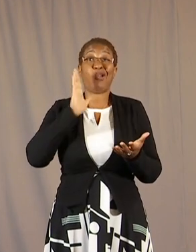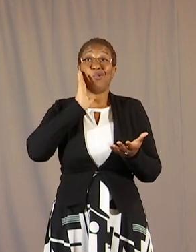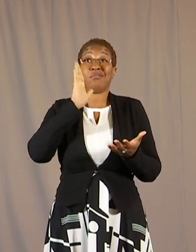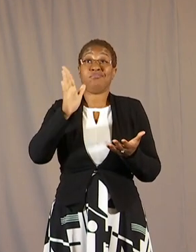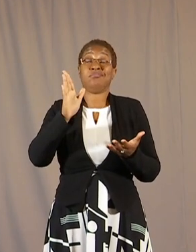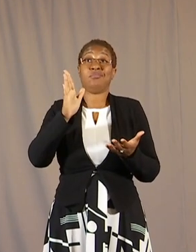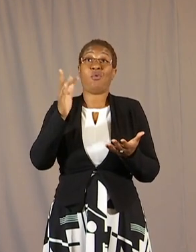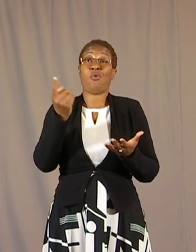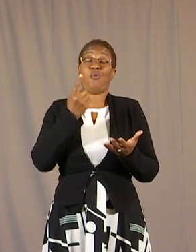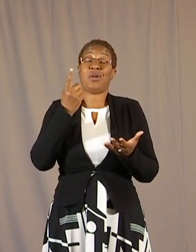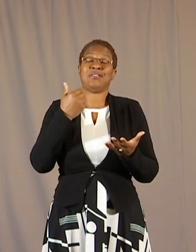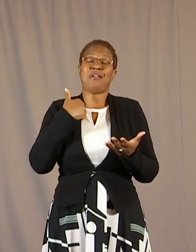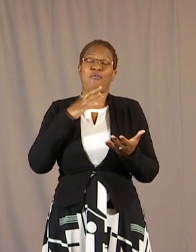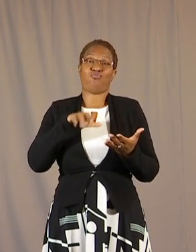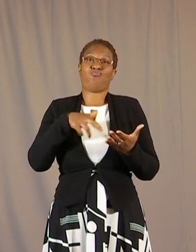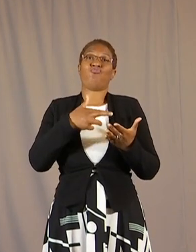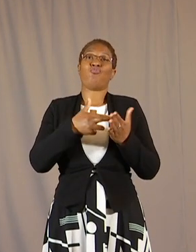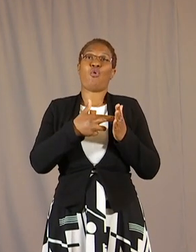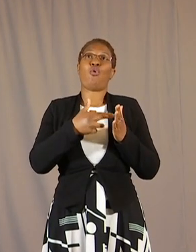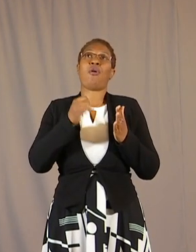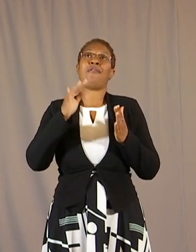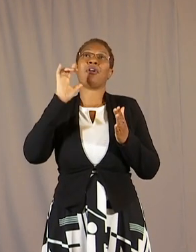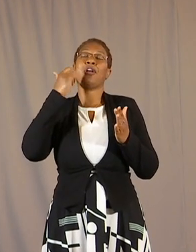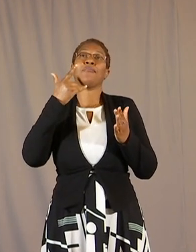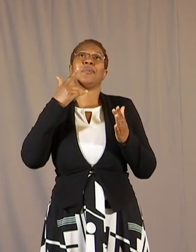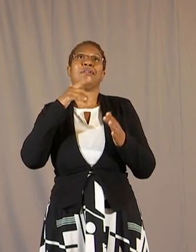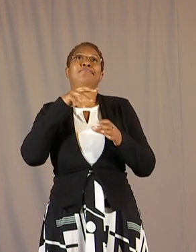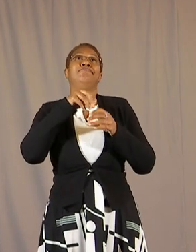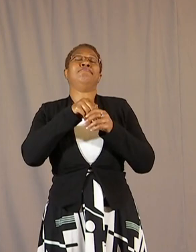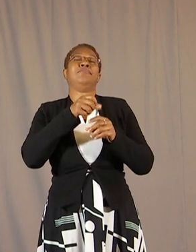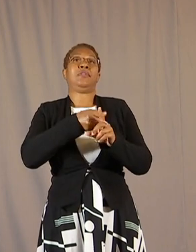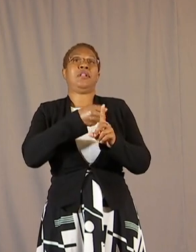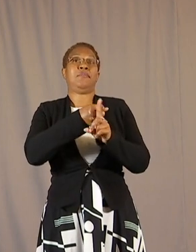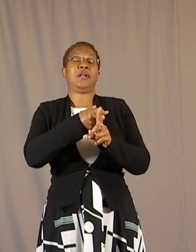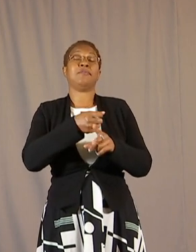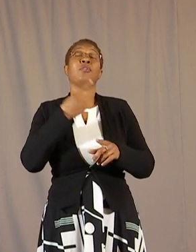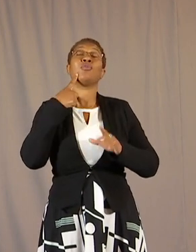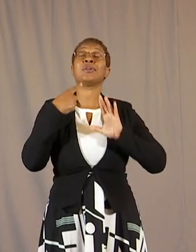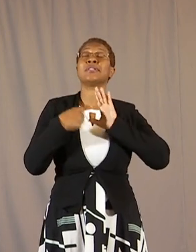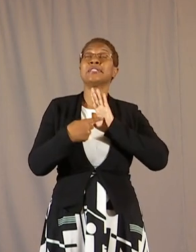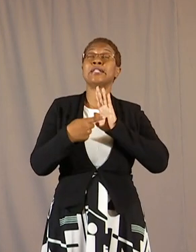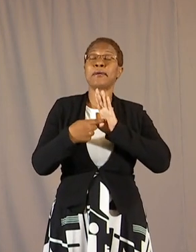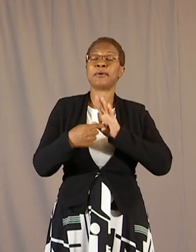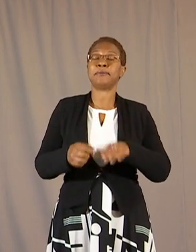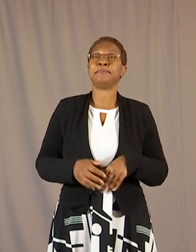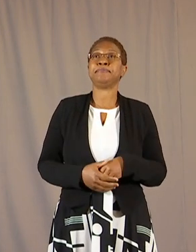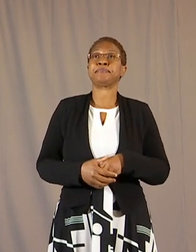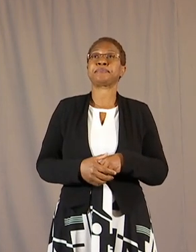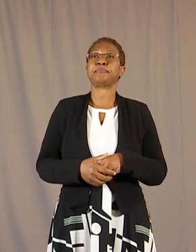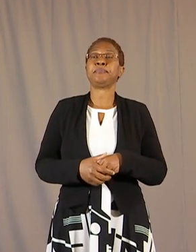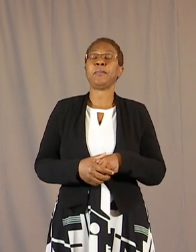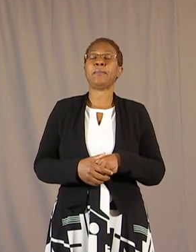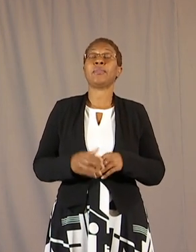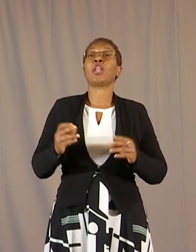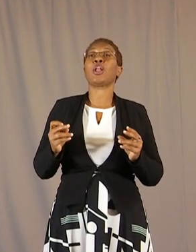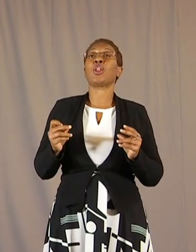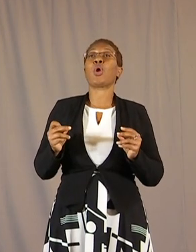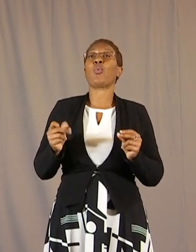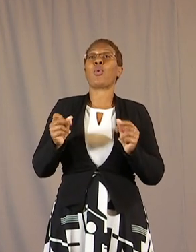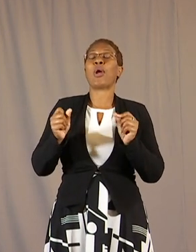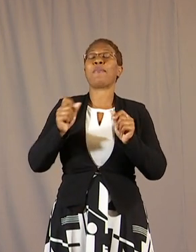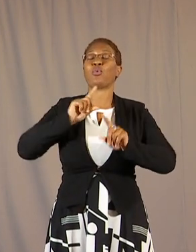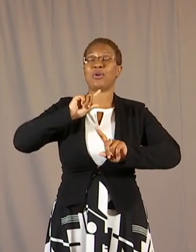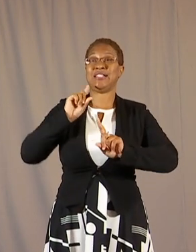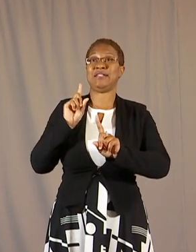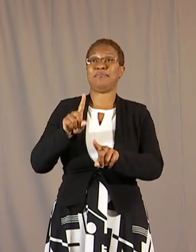government. And I think about an example of the rapid response initiative that the